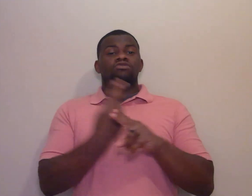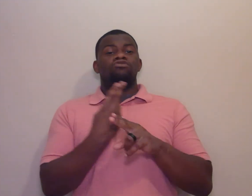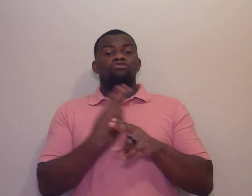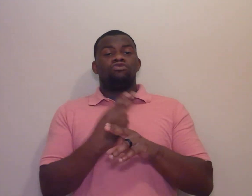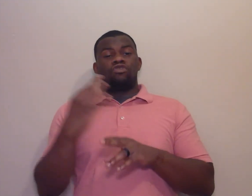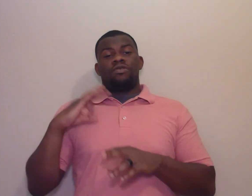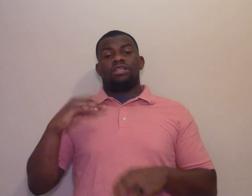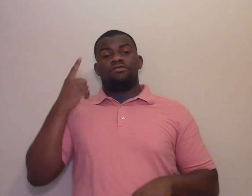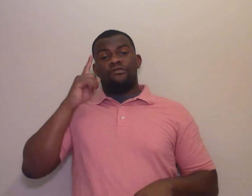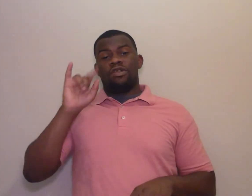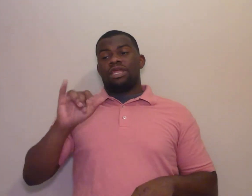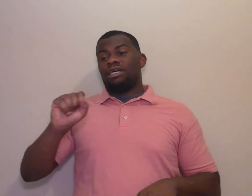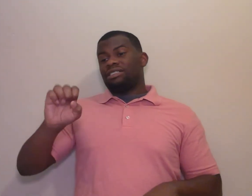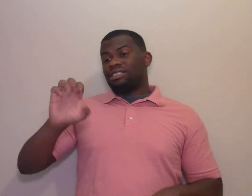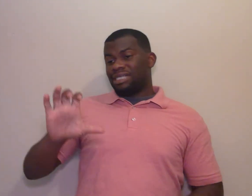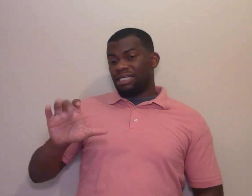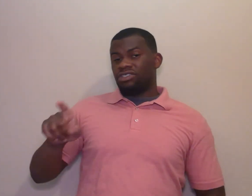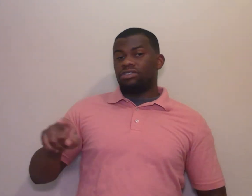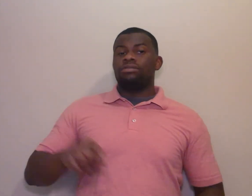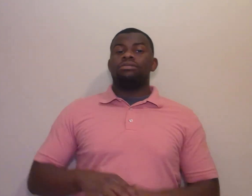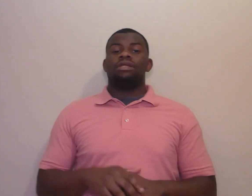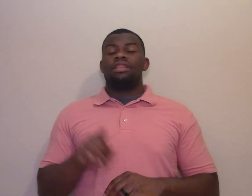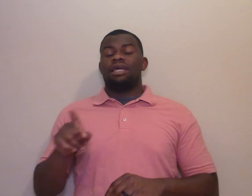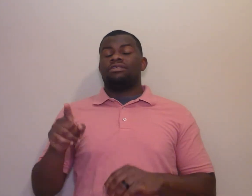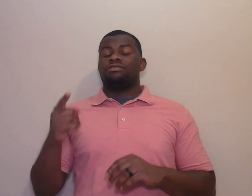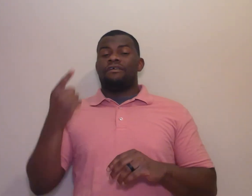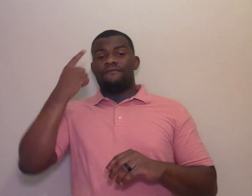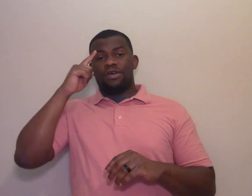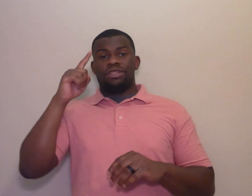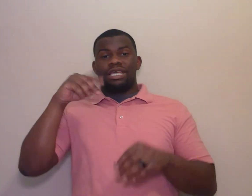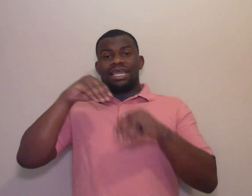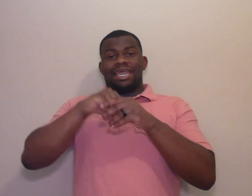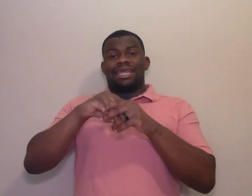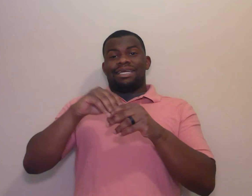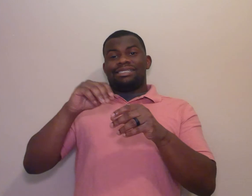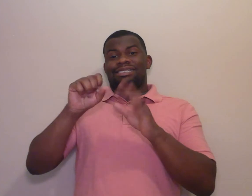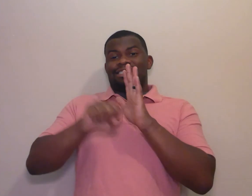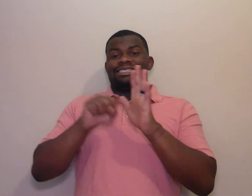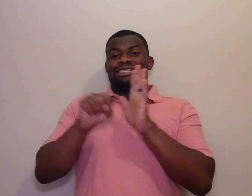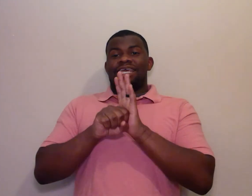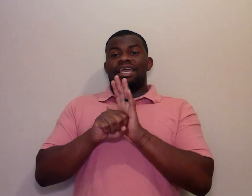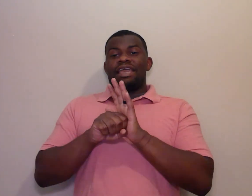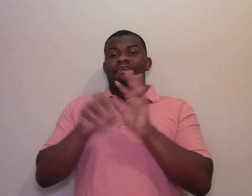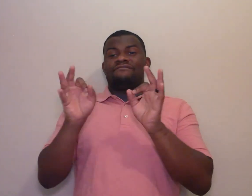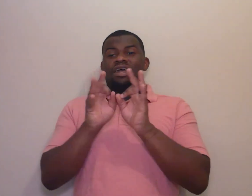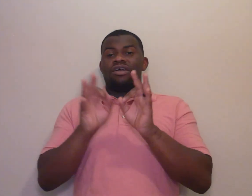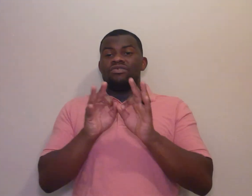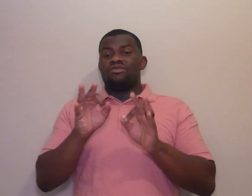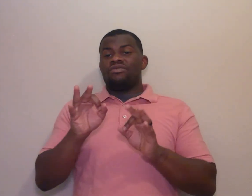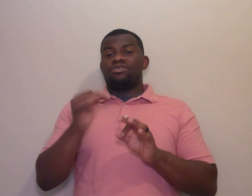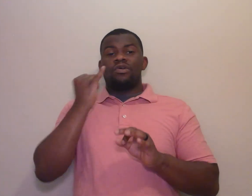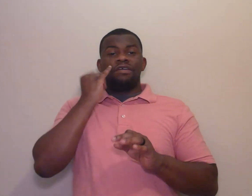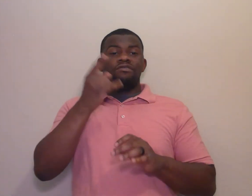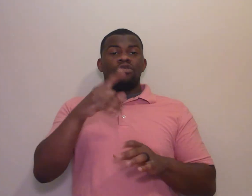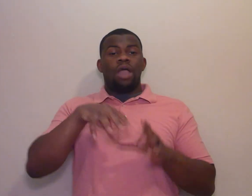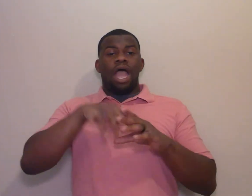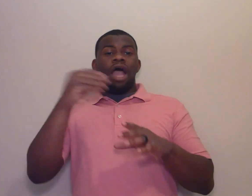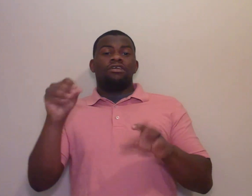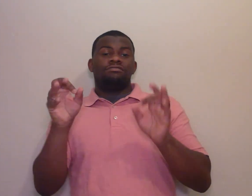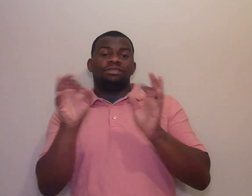based on the in-state value, so those employees being charged out-of-state tuition must pay the difference. Employees may submit